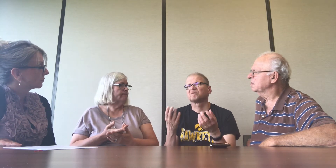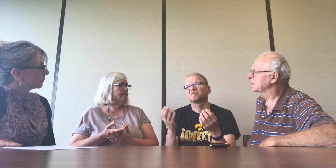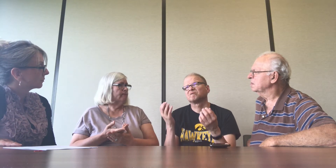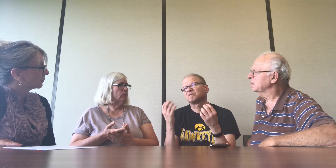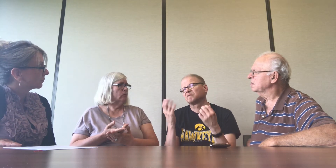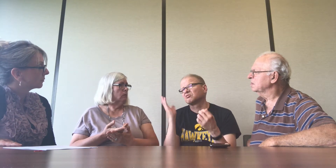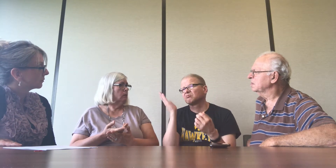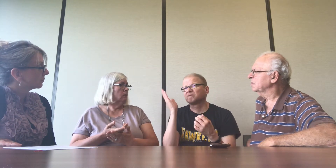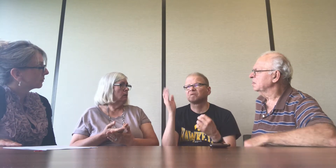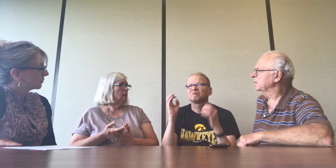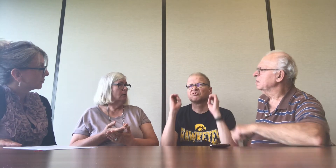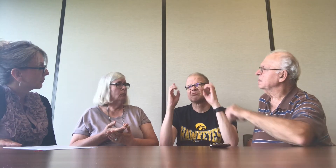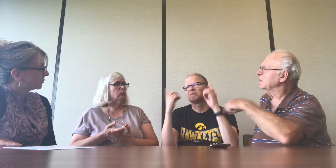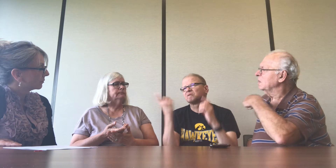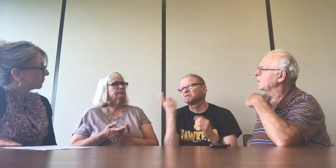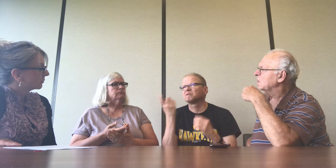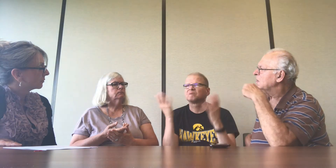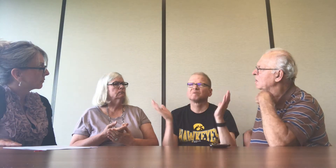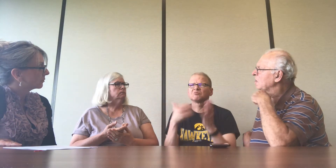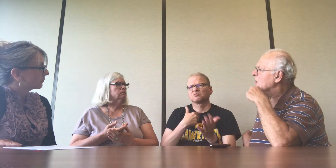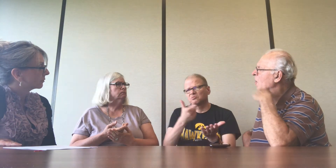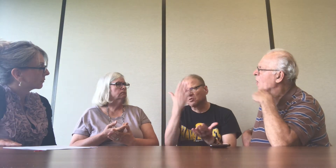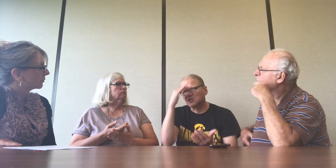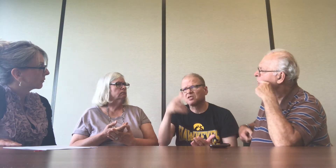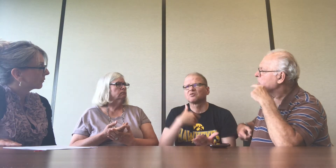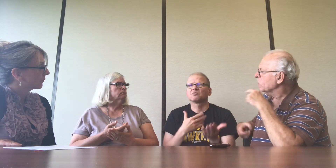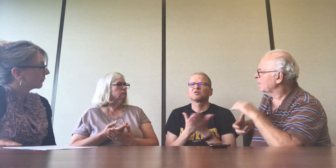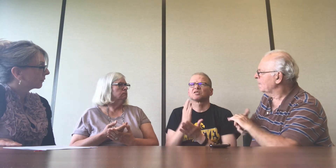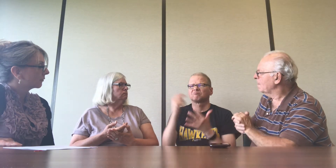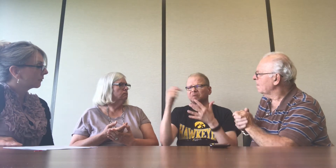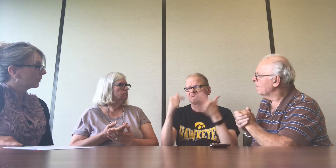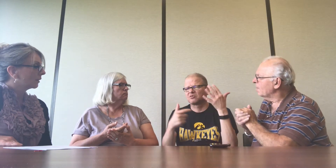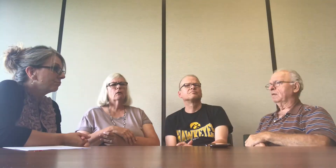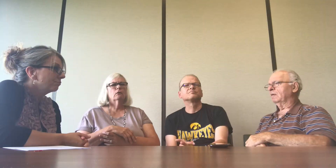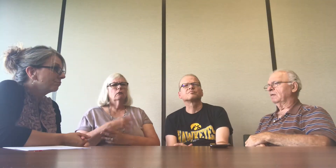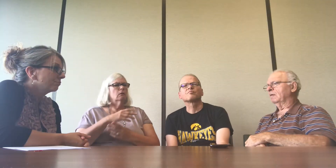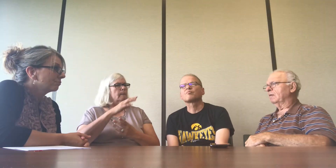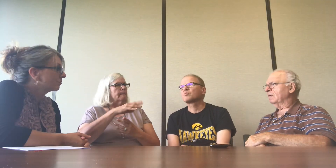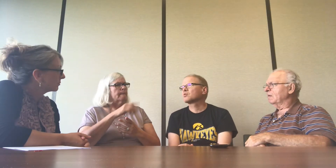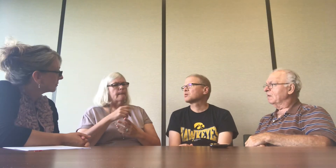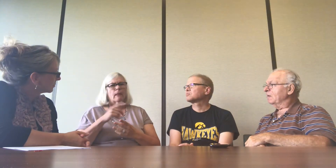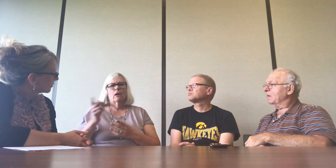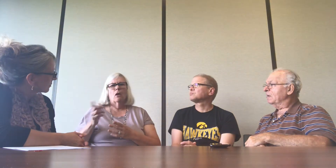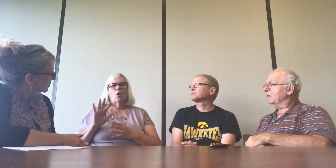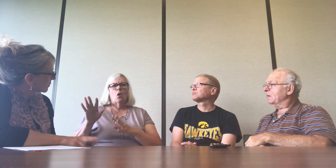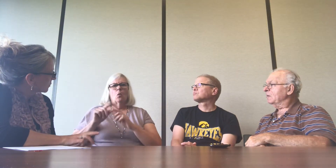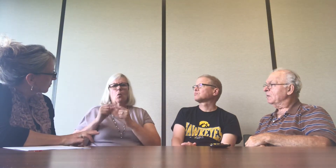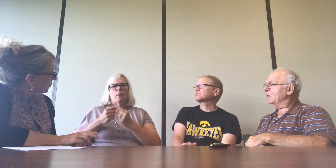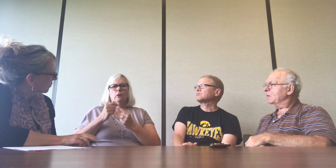Albert, encourage and educate them about their rights.